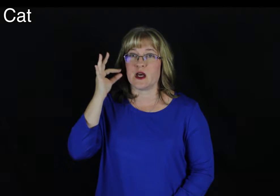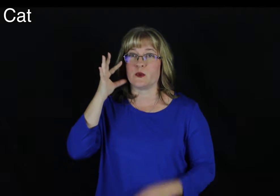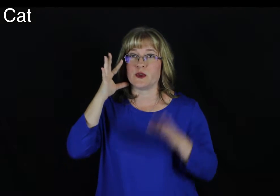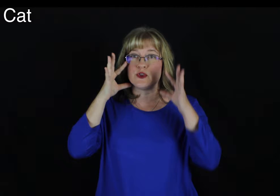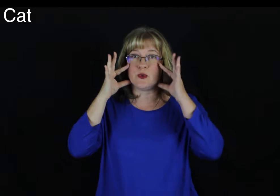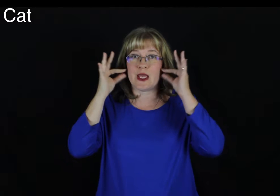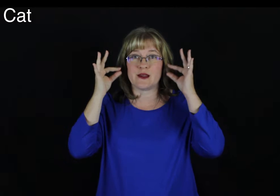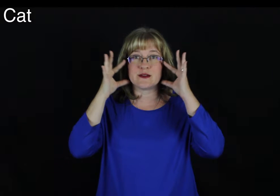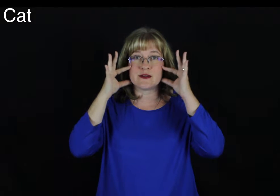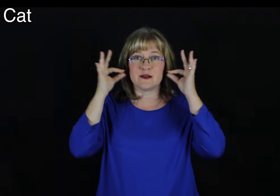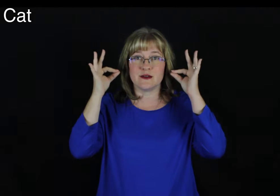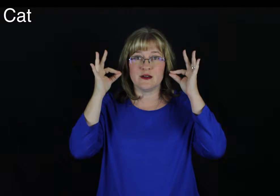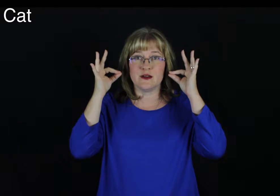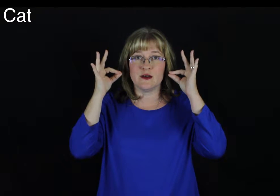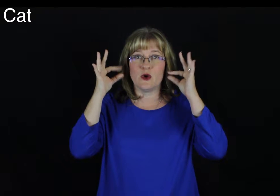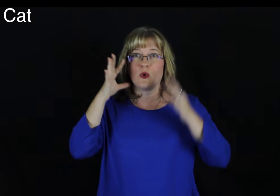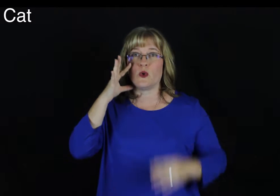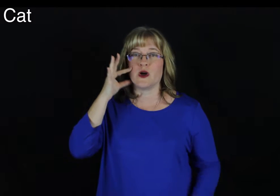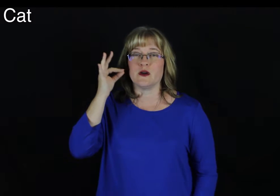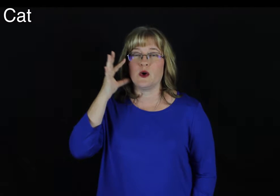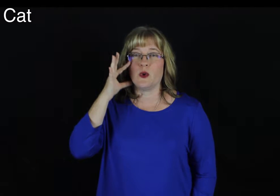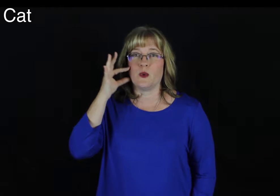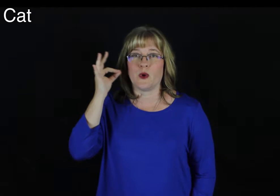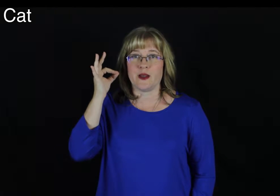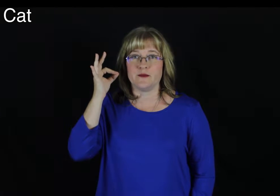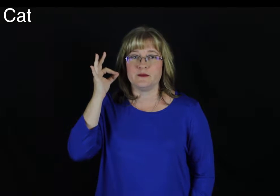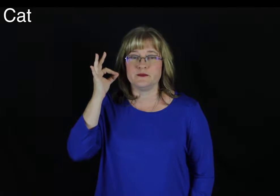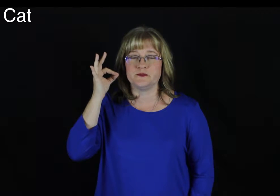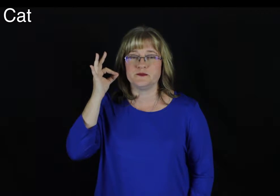done with 2 hands or 1.